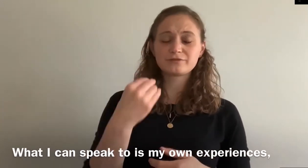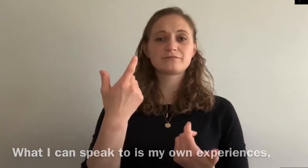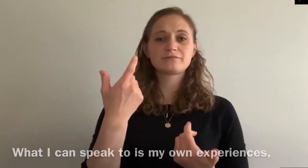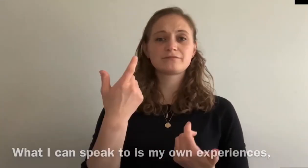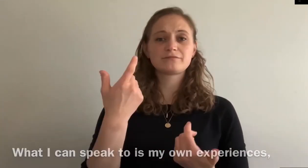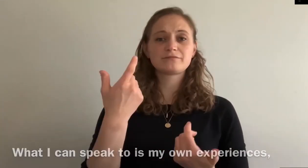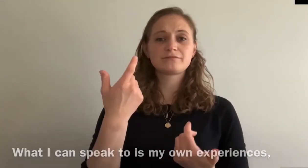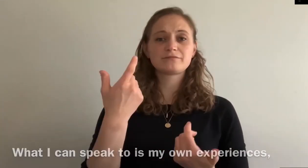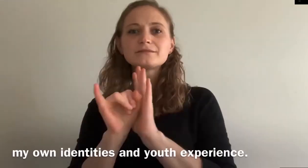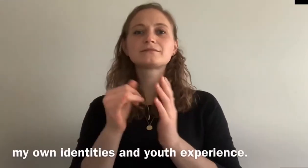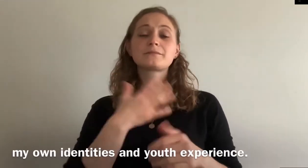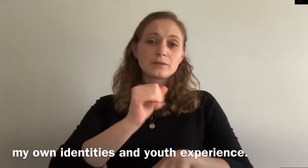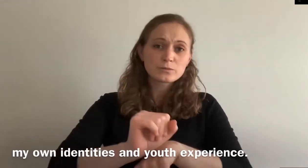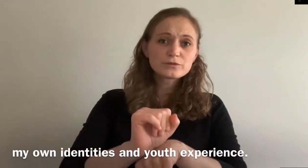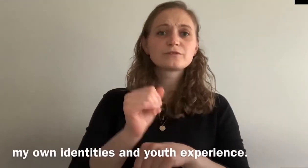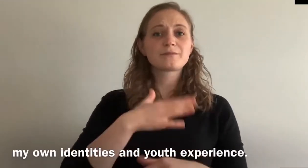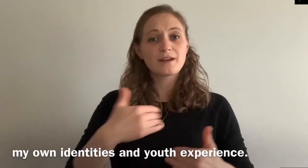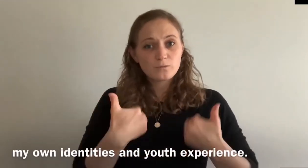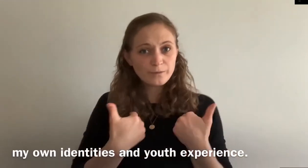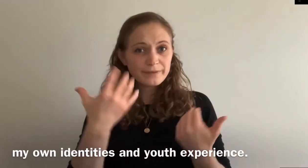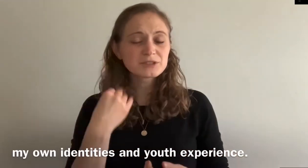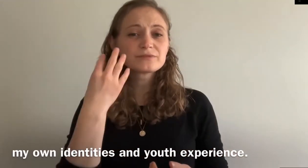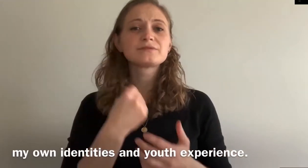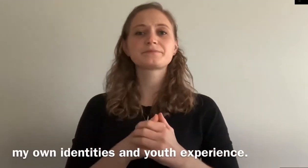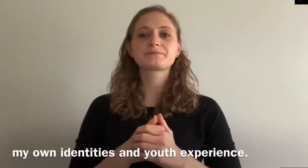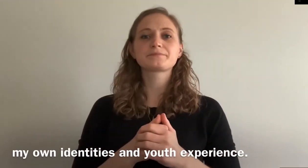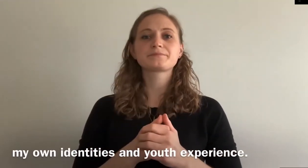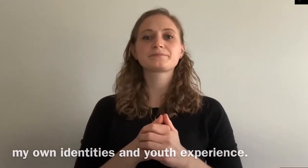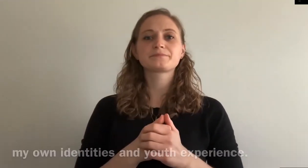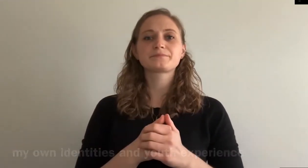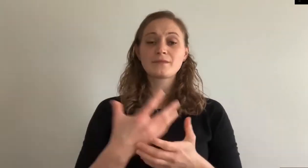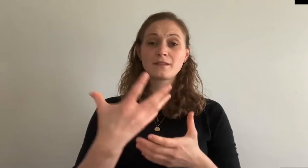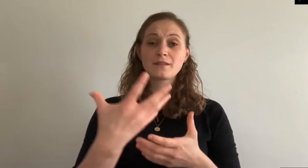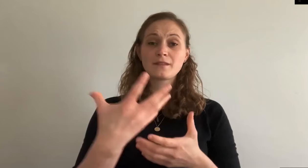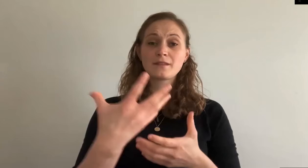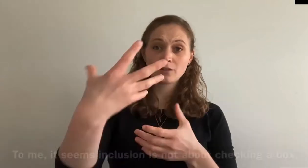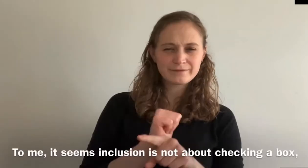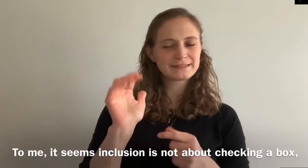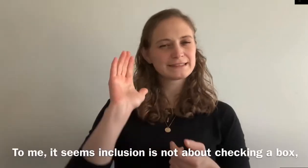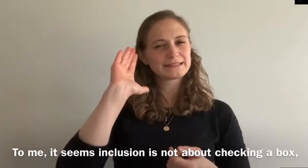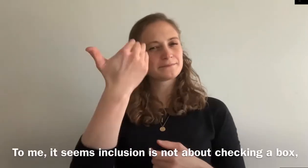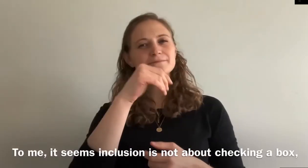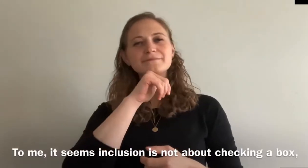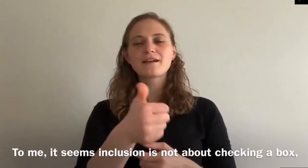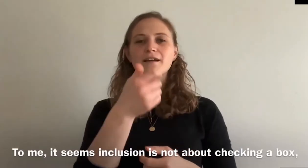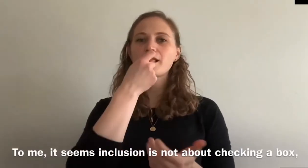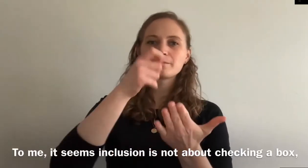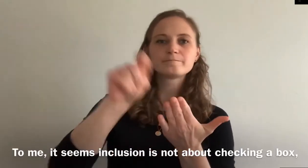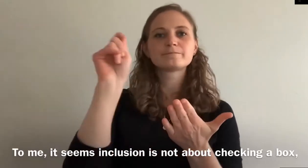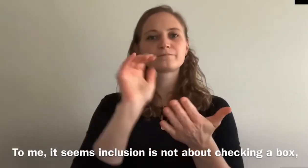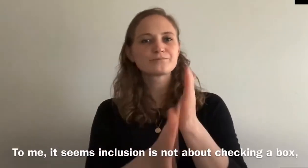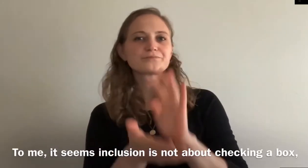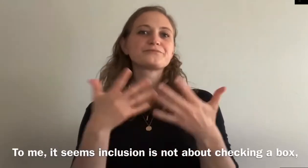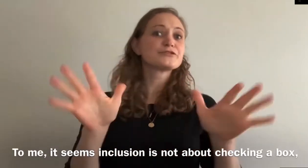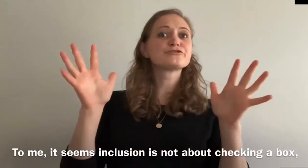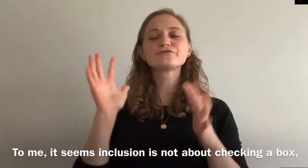can speak to is my own experience, my own identities, and my youth experience. To me, it seems inclusion